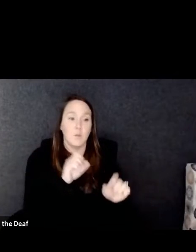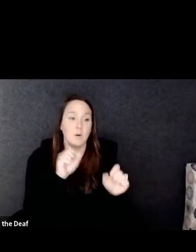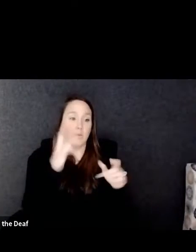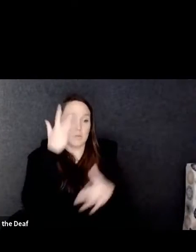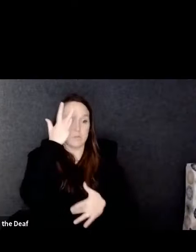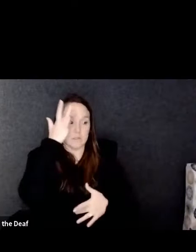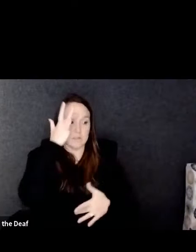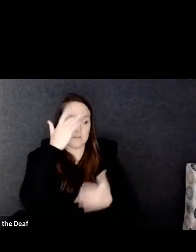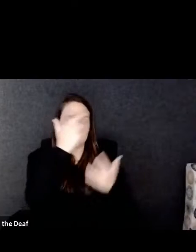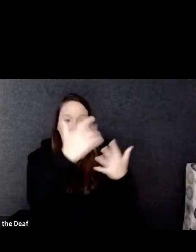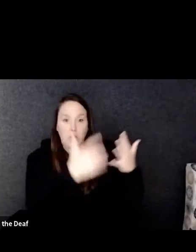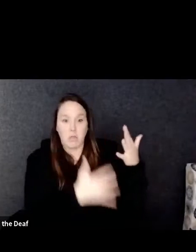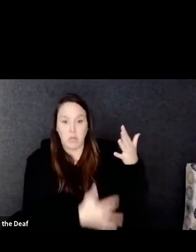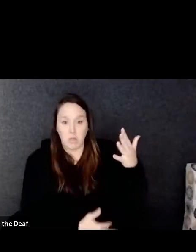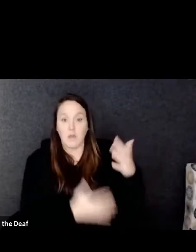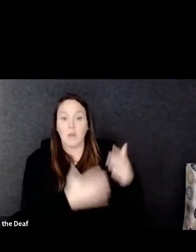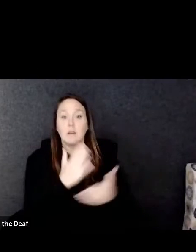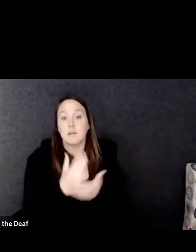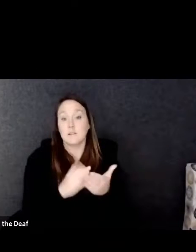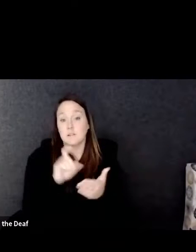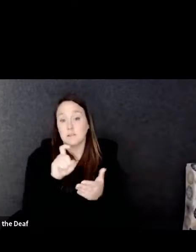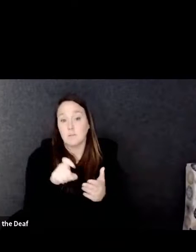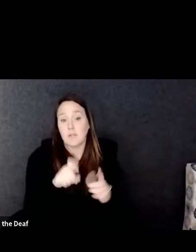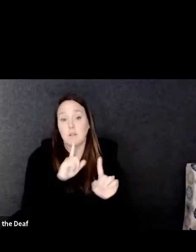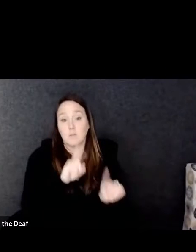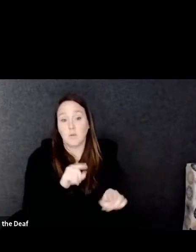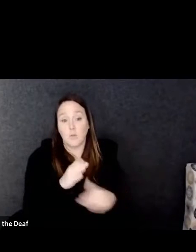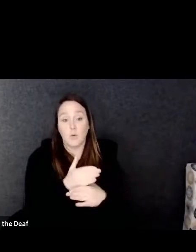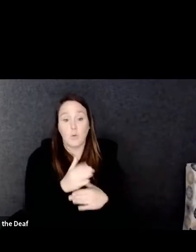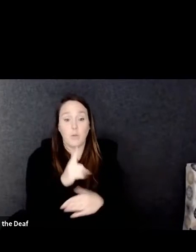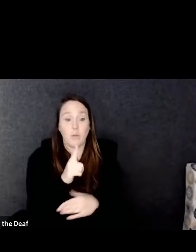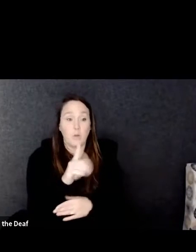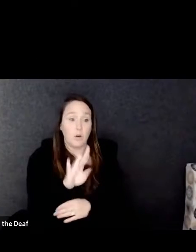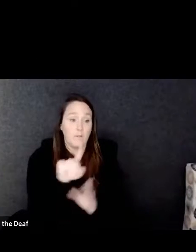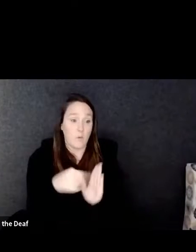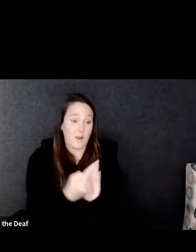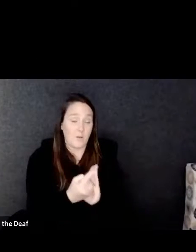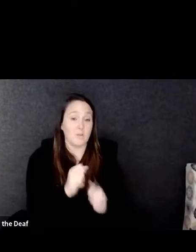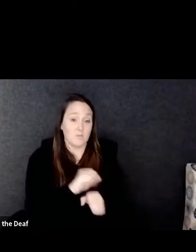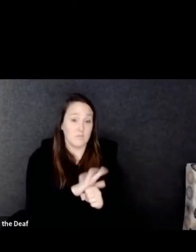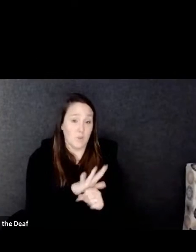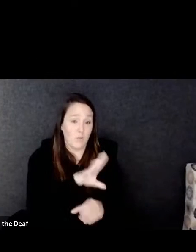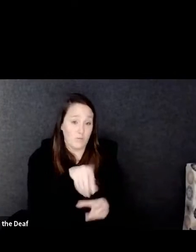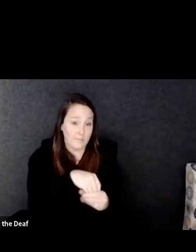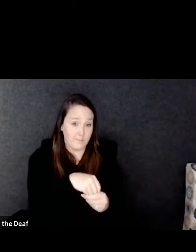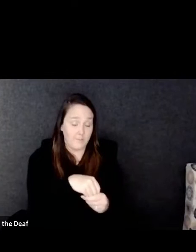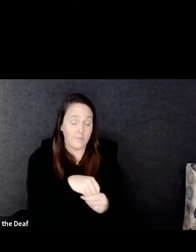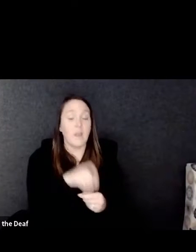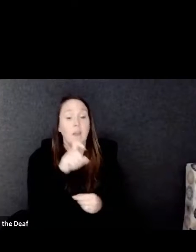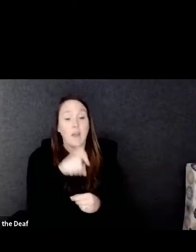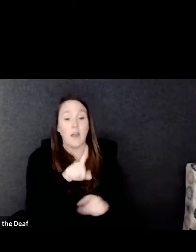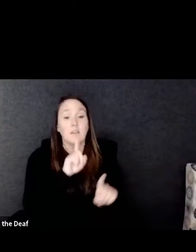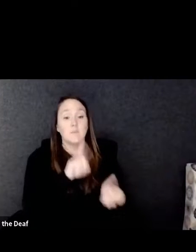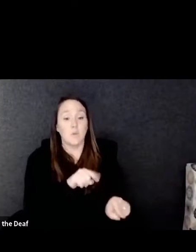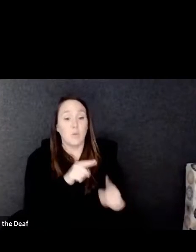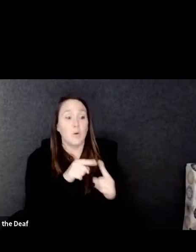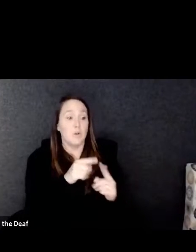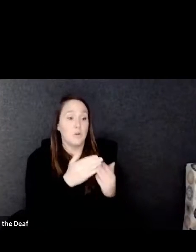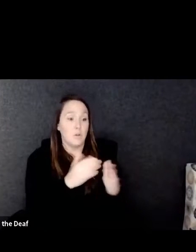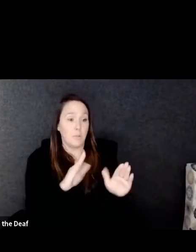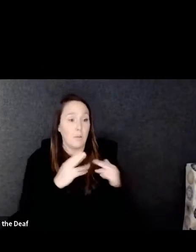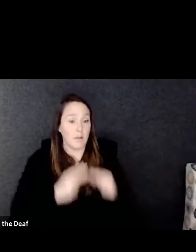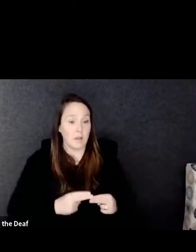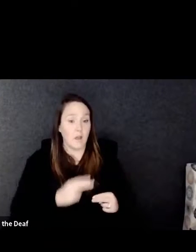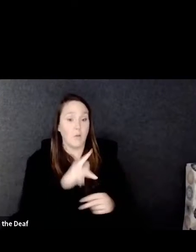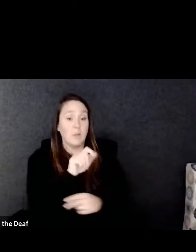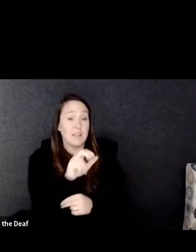rather long. Some of them need to be reported within 24 hours. COVID is one of those. It needs to be reported to public health, either the Tennessee Department of Health